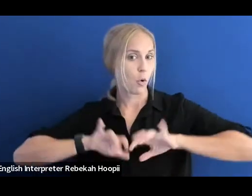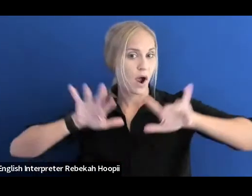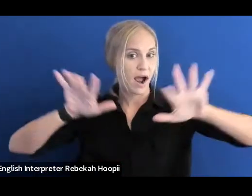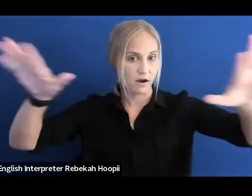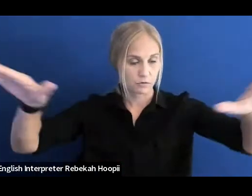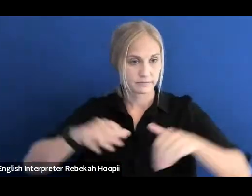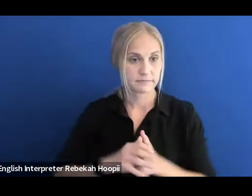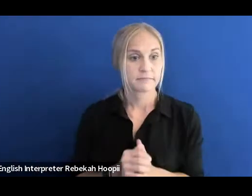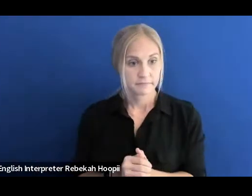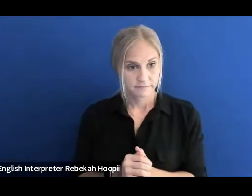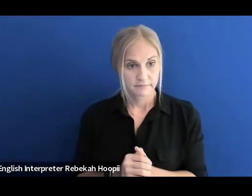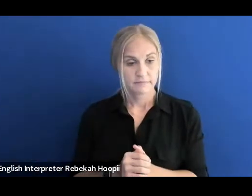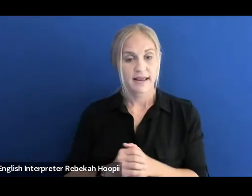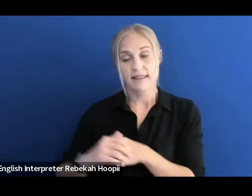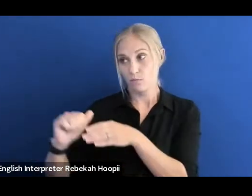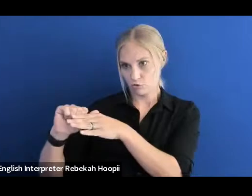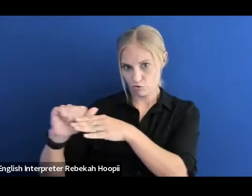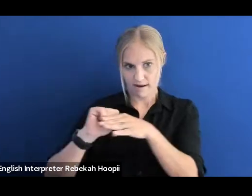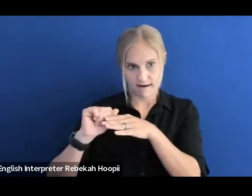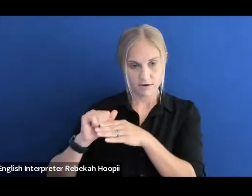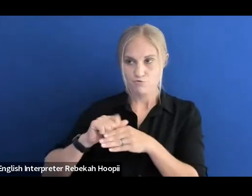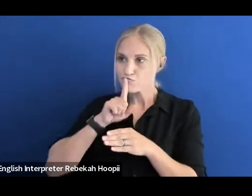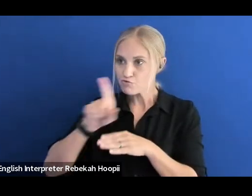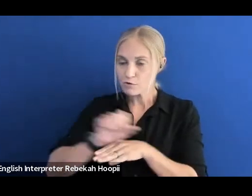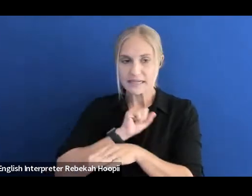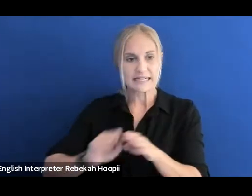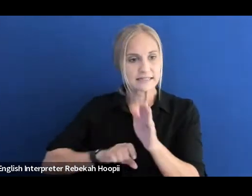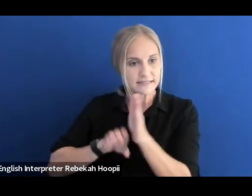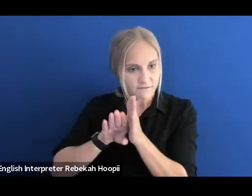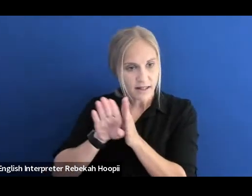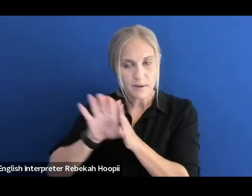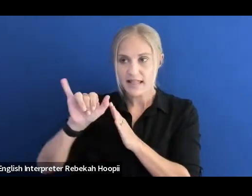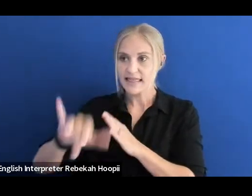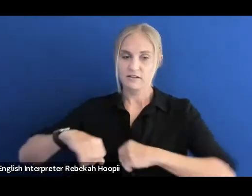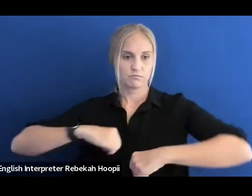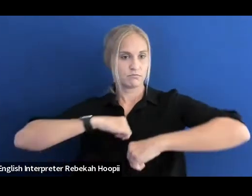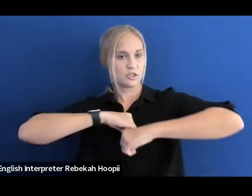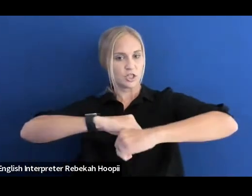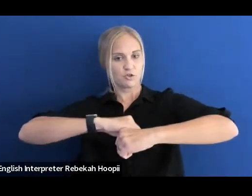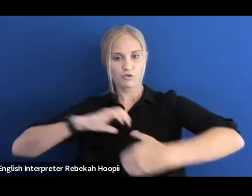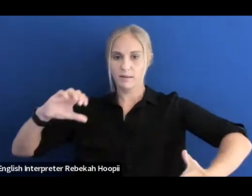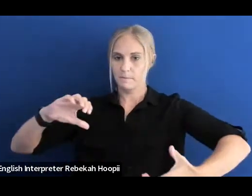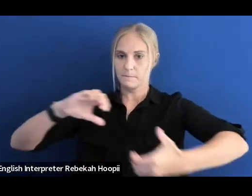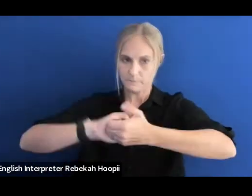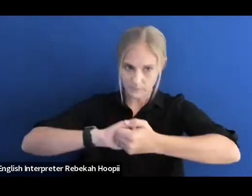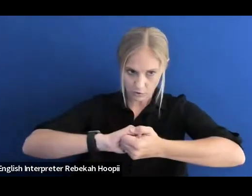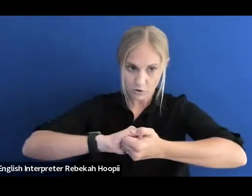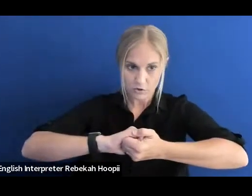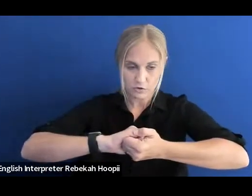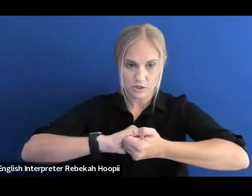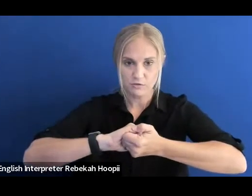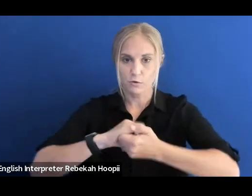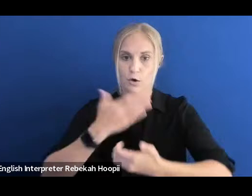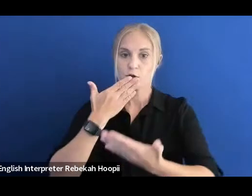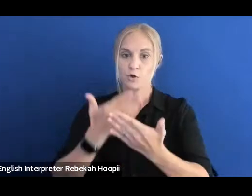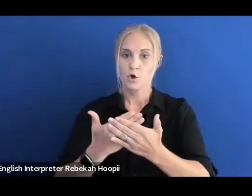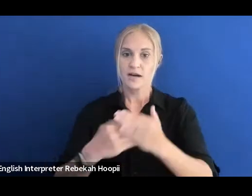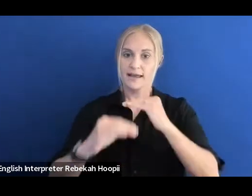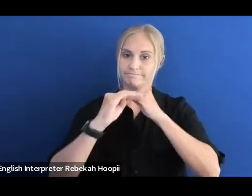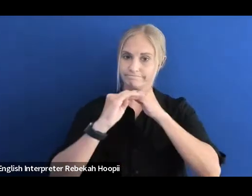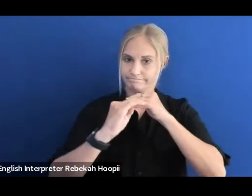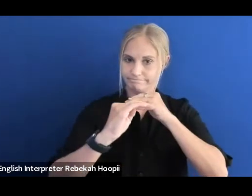train with our partners, really developing that security and that partnership for a stable Pacific.